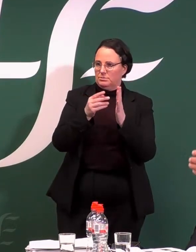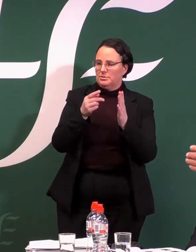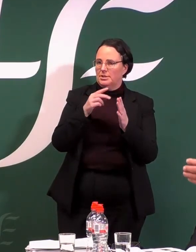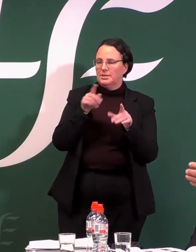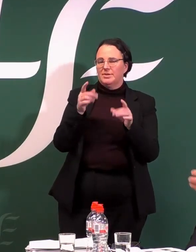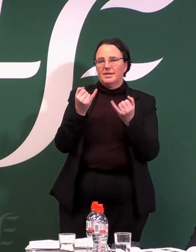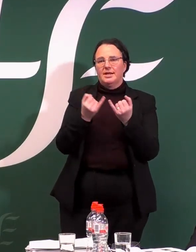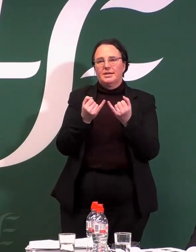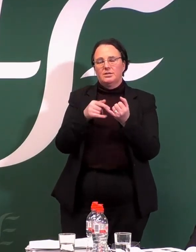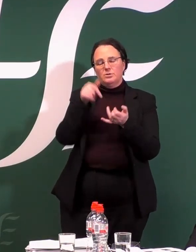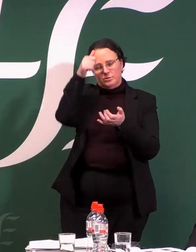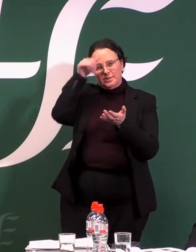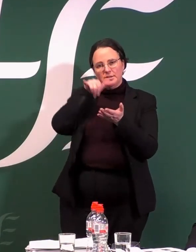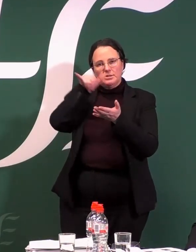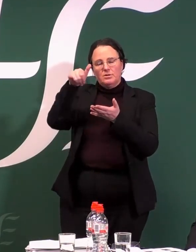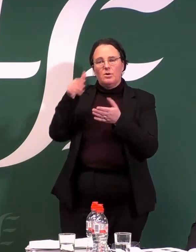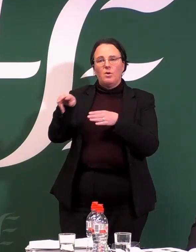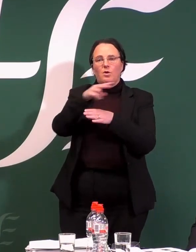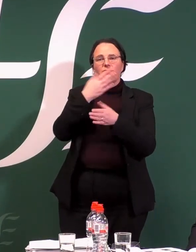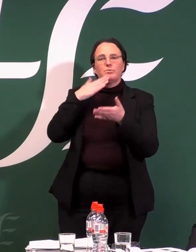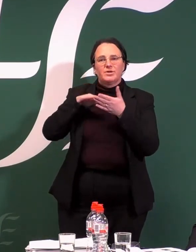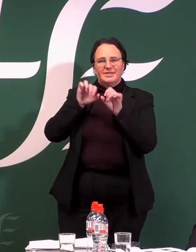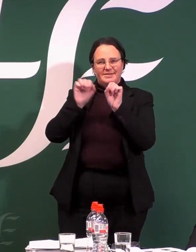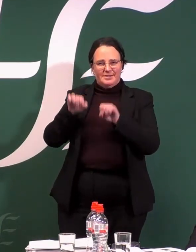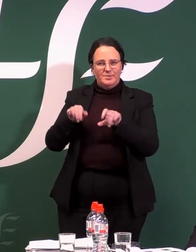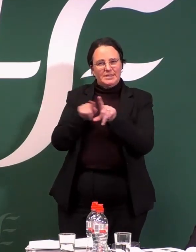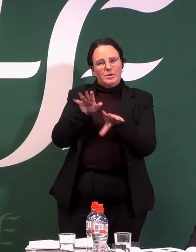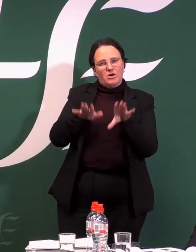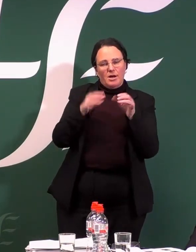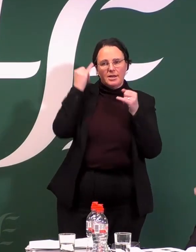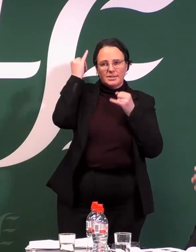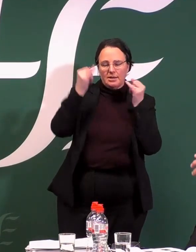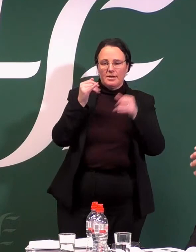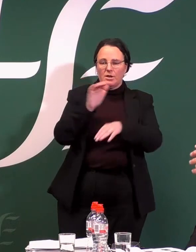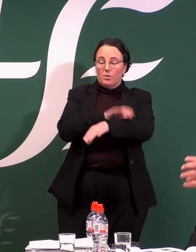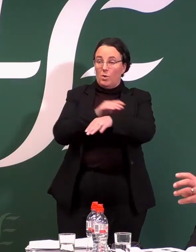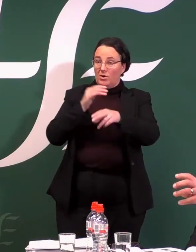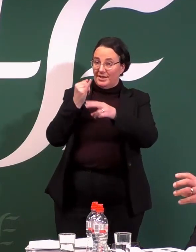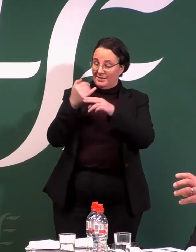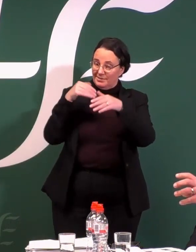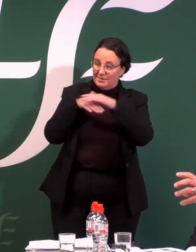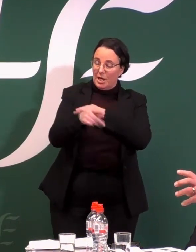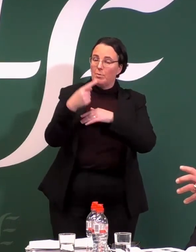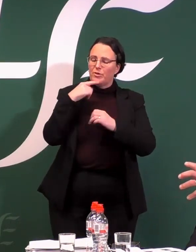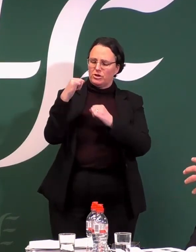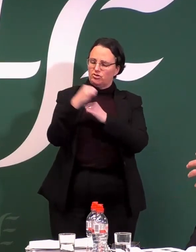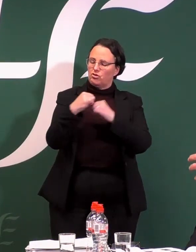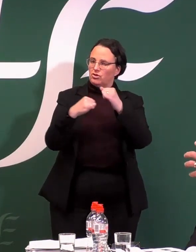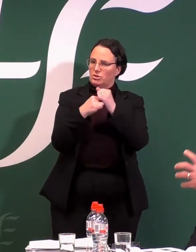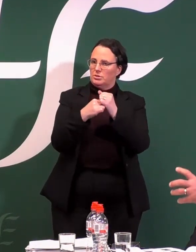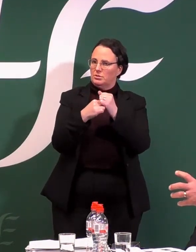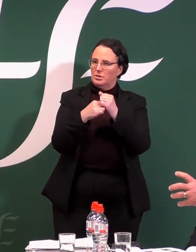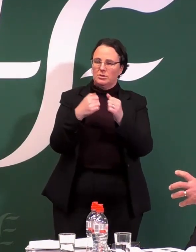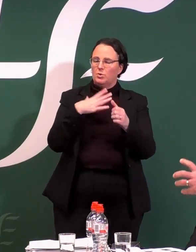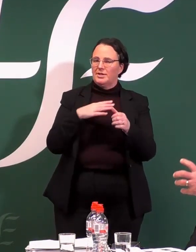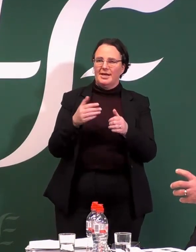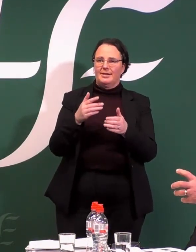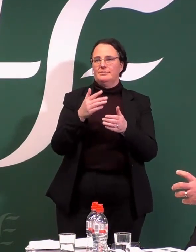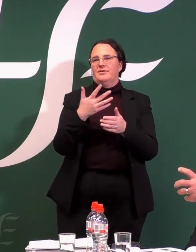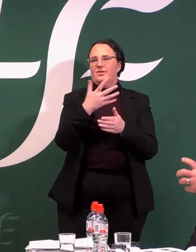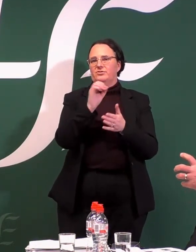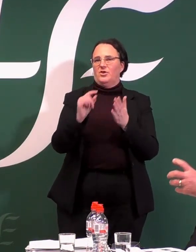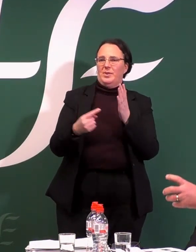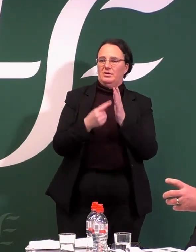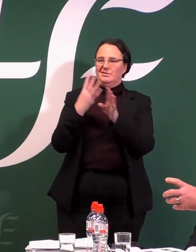sometimes operate in terms of overbooking systems, and also then in terms of the walk-ins, but they are structured walk-ins. So we don't want to have 500,000 people in a